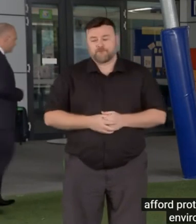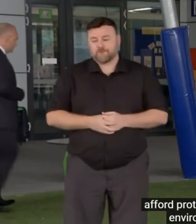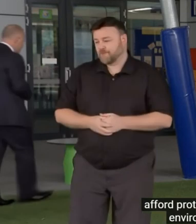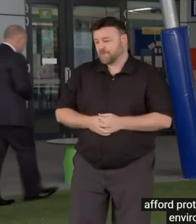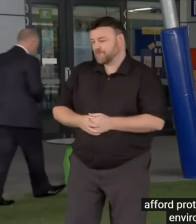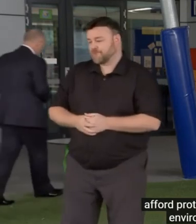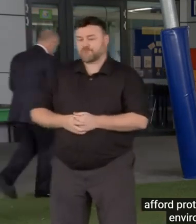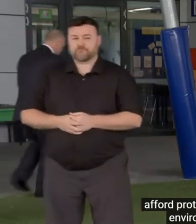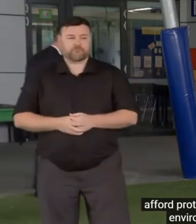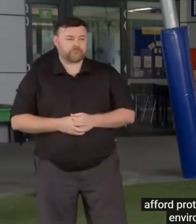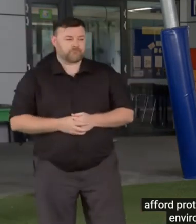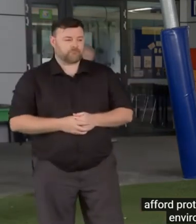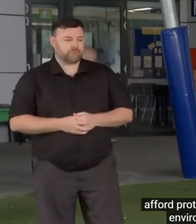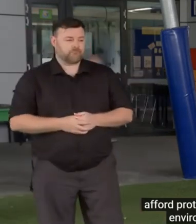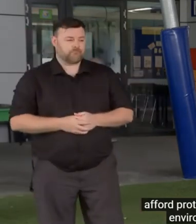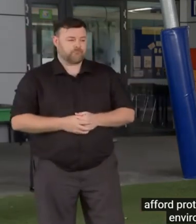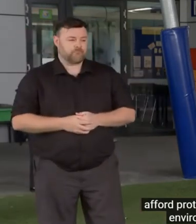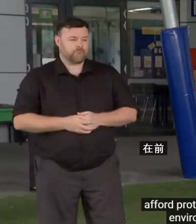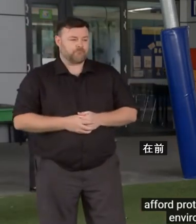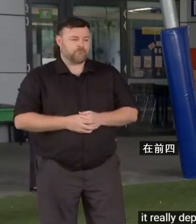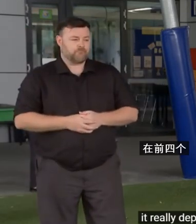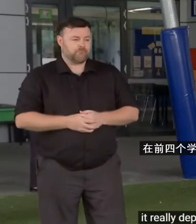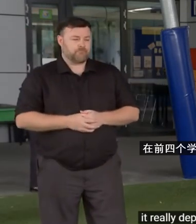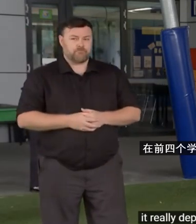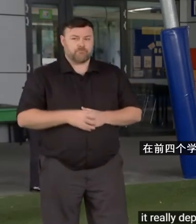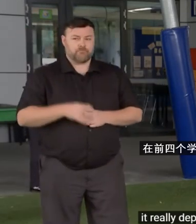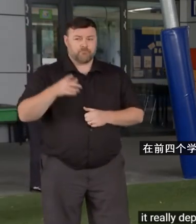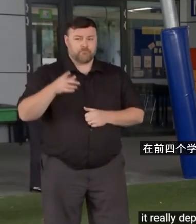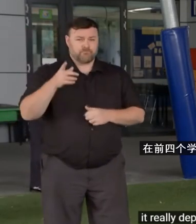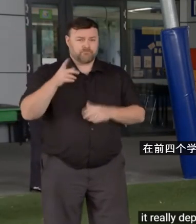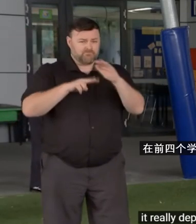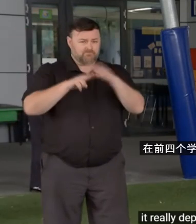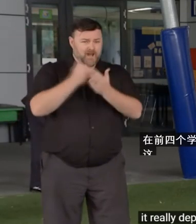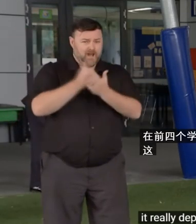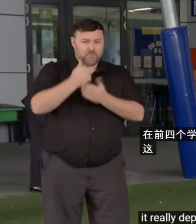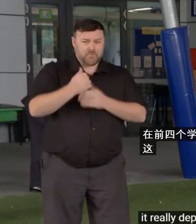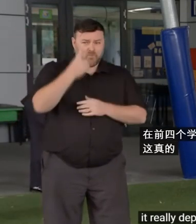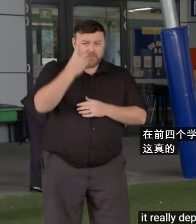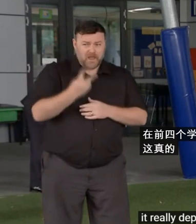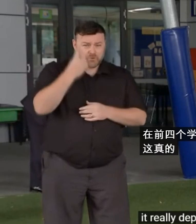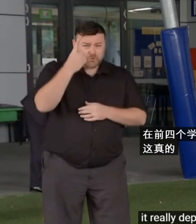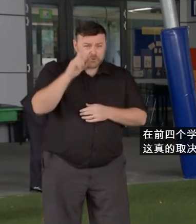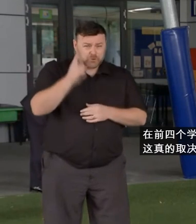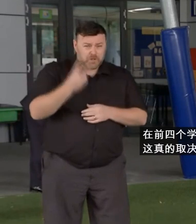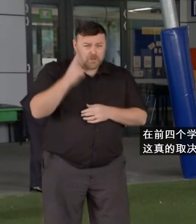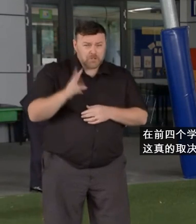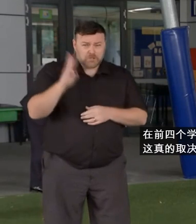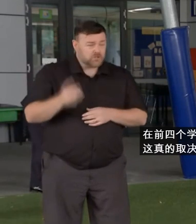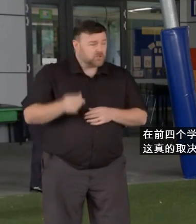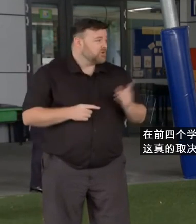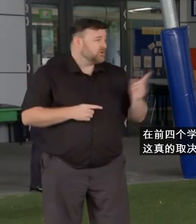Sorry? In terms of thousands of cases in the first 4 weeks? It really depends on